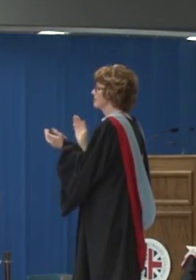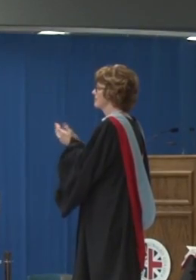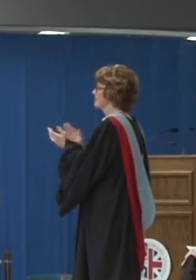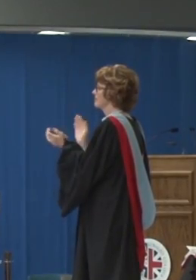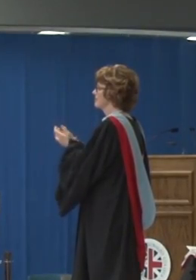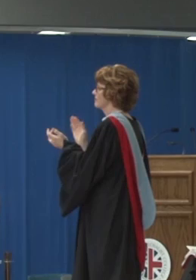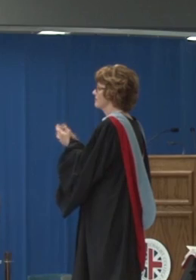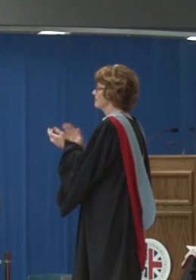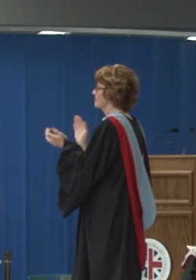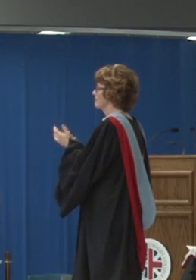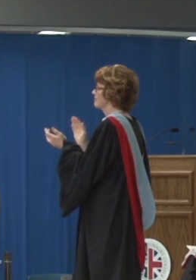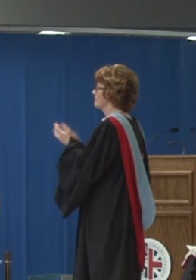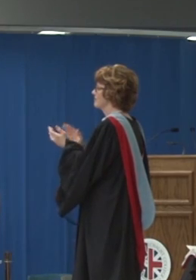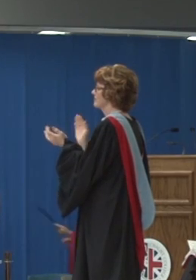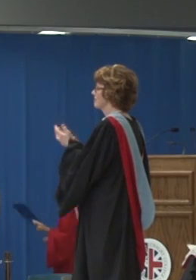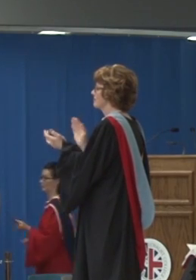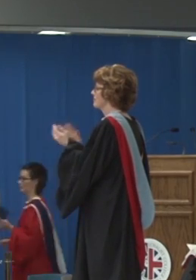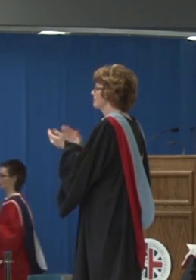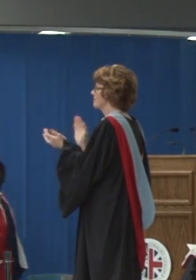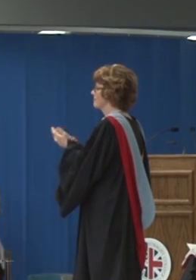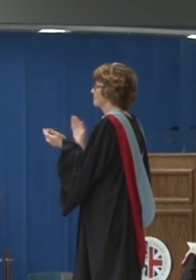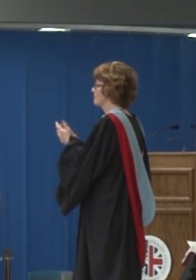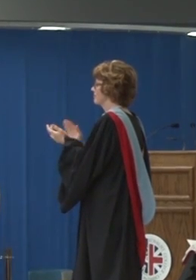And thank you, Governor Wright.